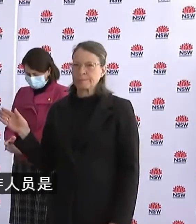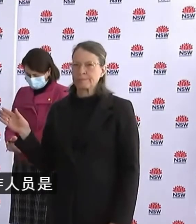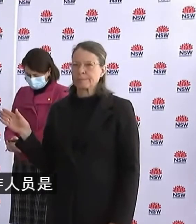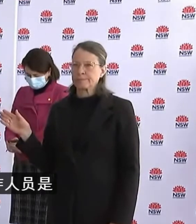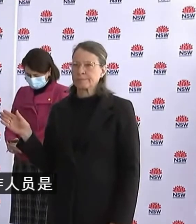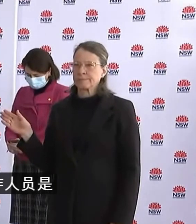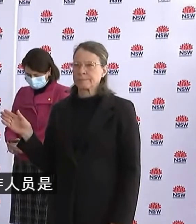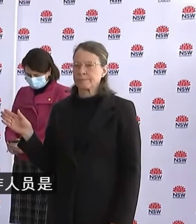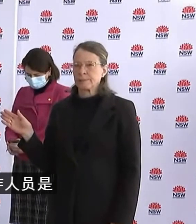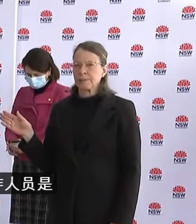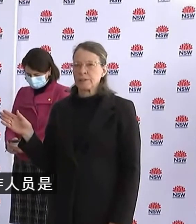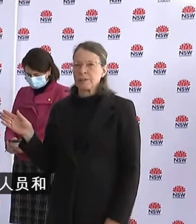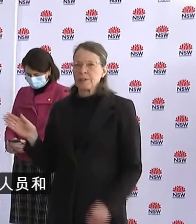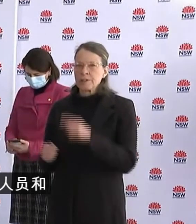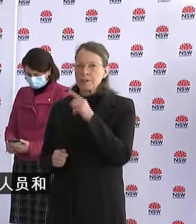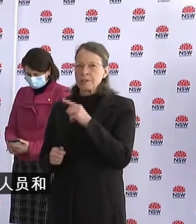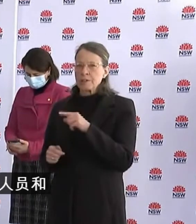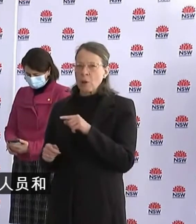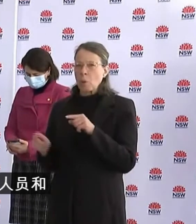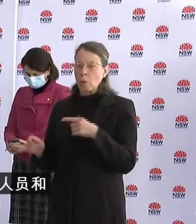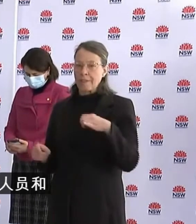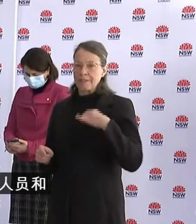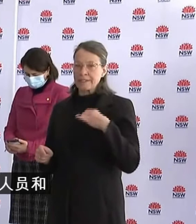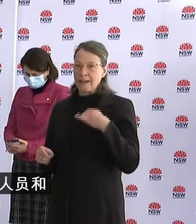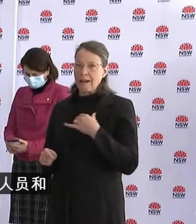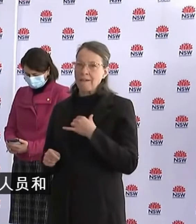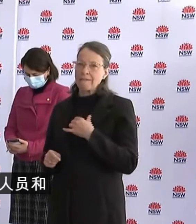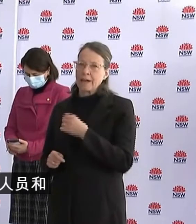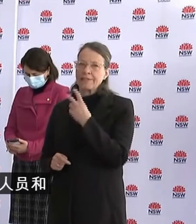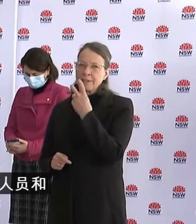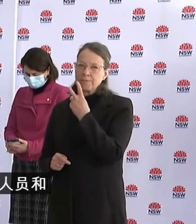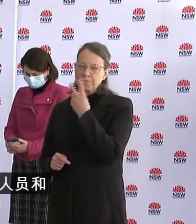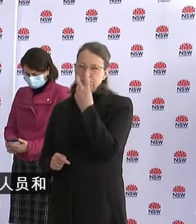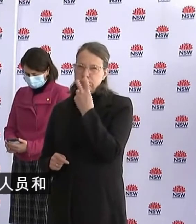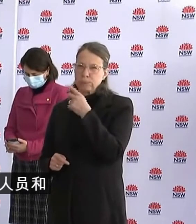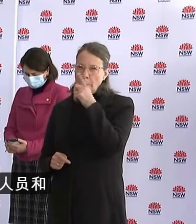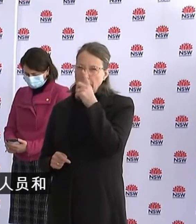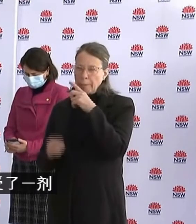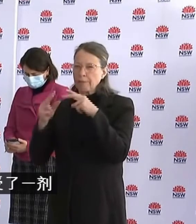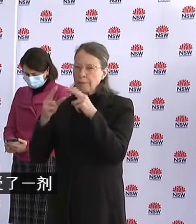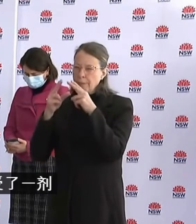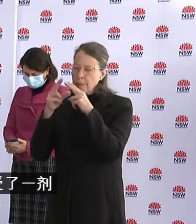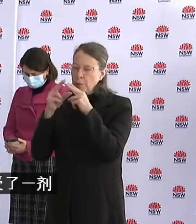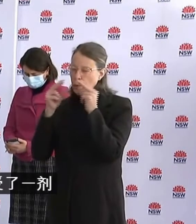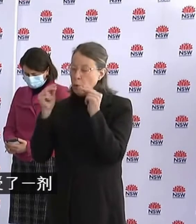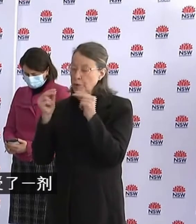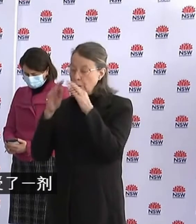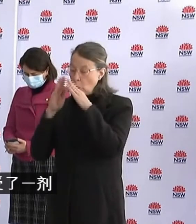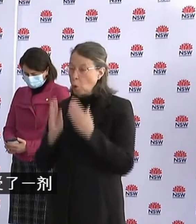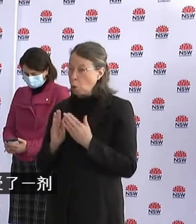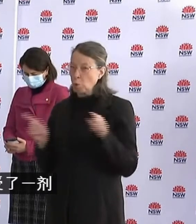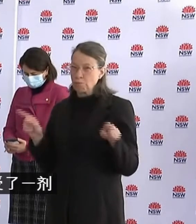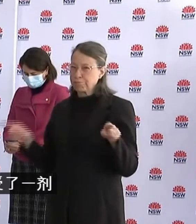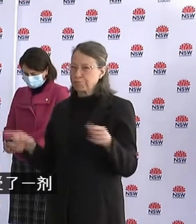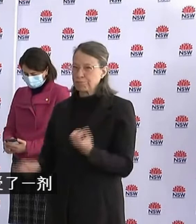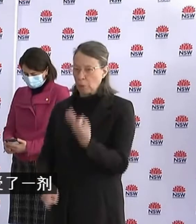workers at the aged care facilities were not vaccinated, but the workers at and the residents at the